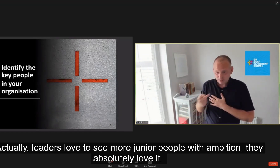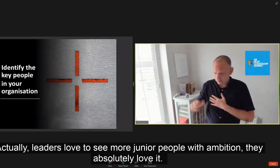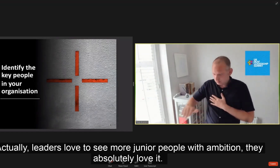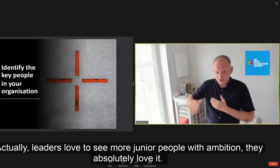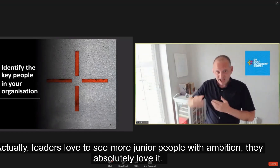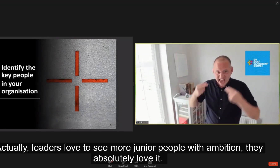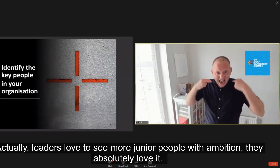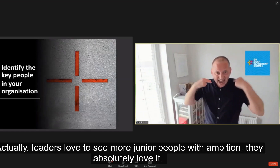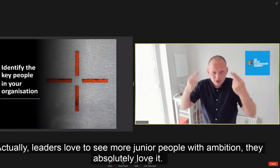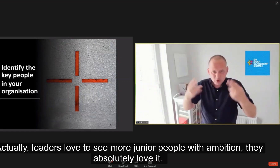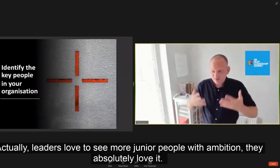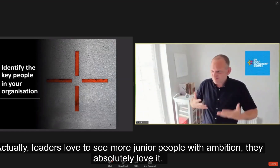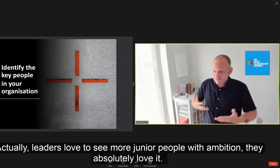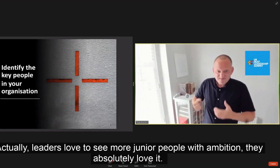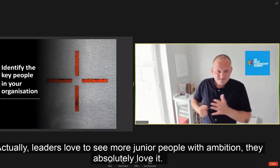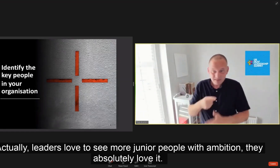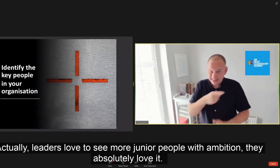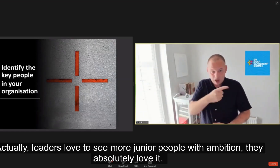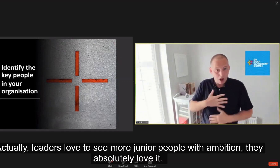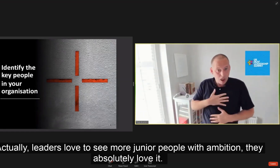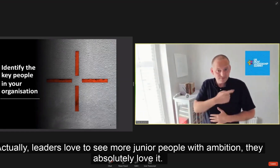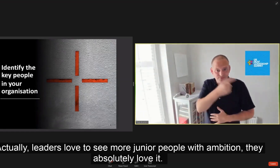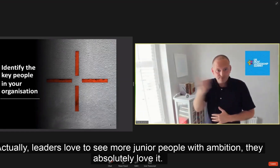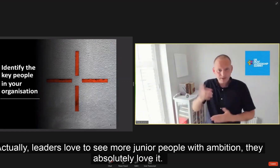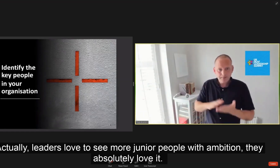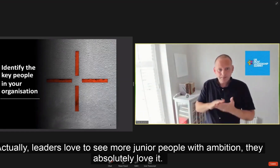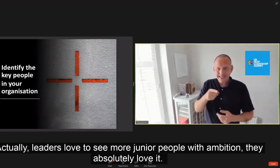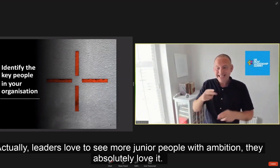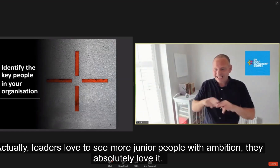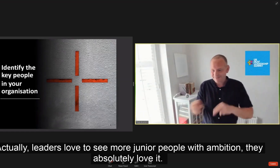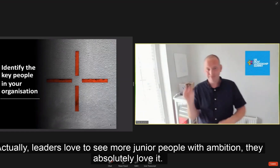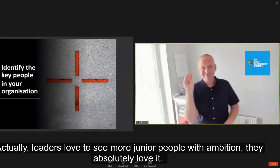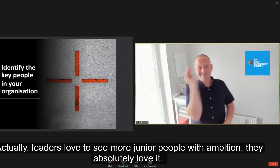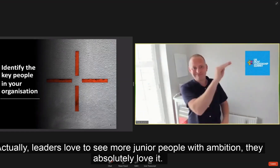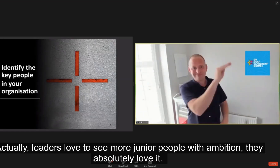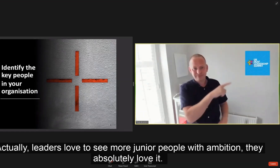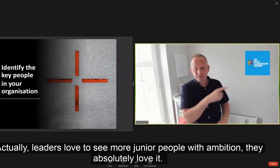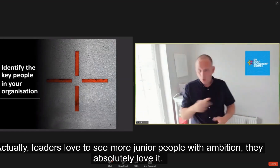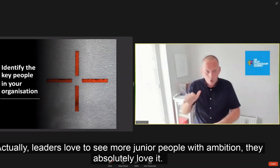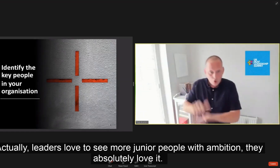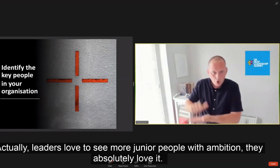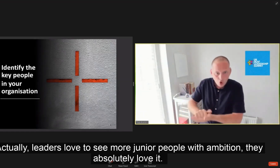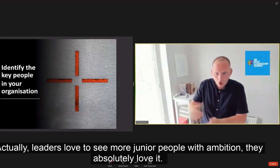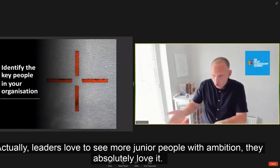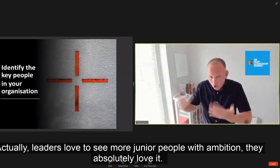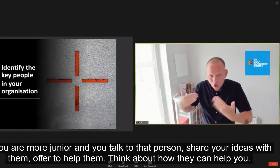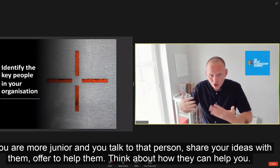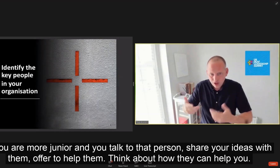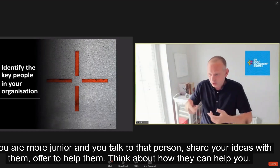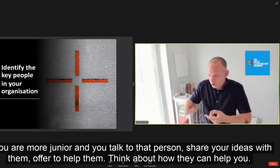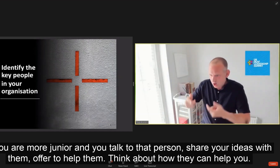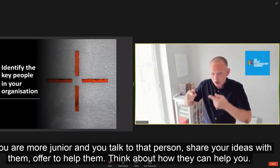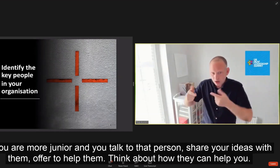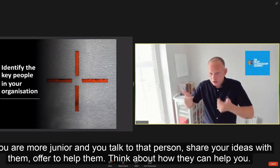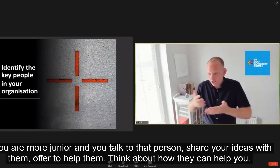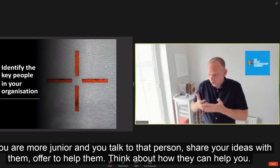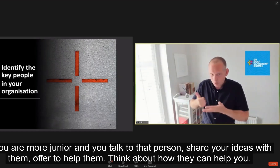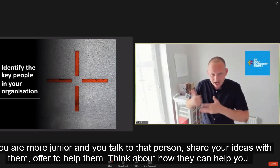leaders love to see more junior people with ambition. They absolutely love it. So if you are more junior and you